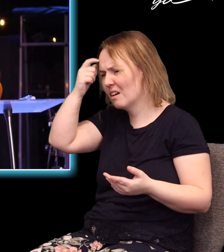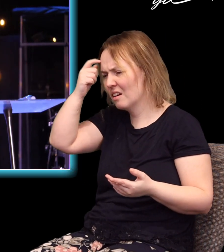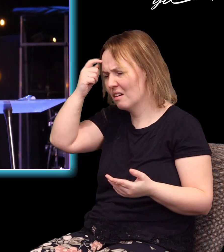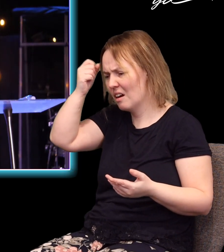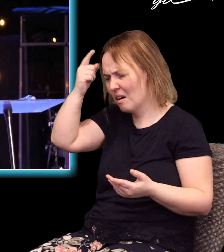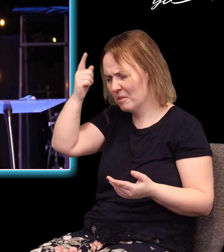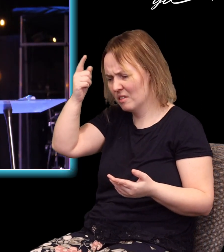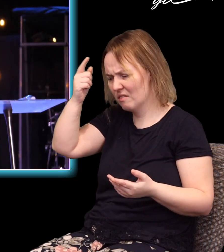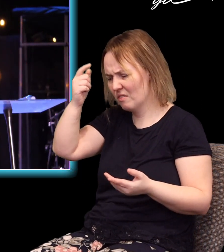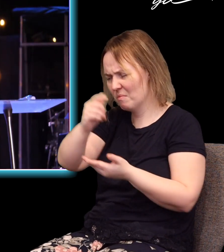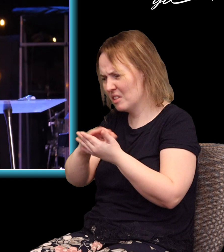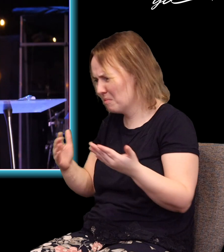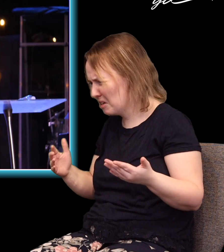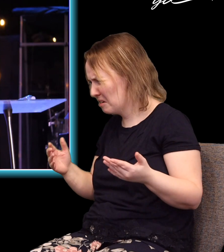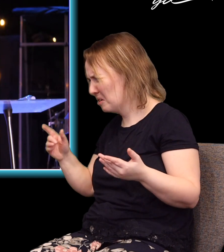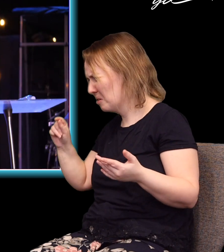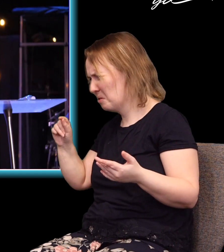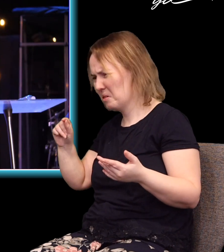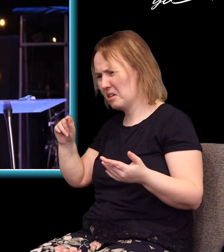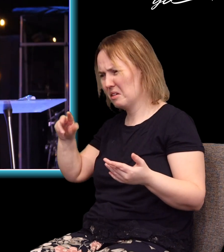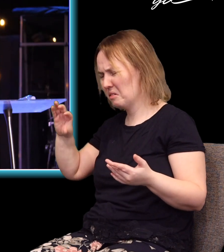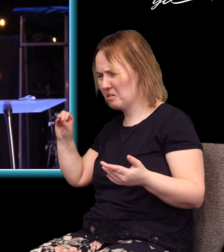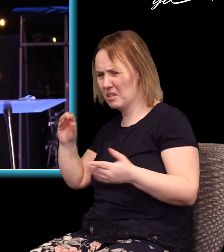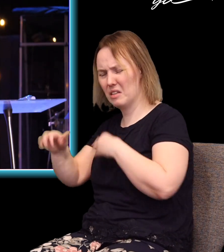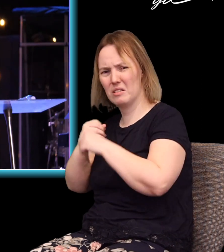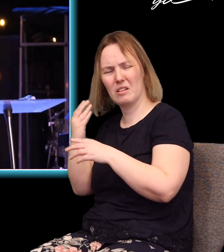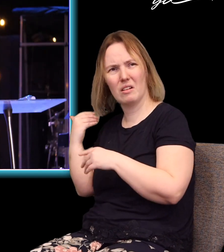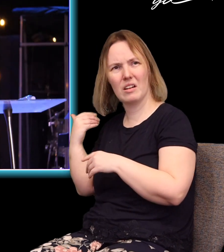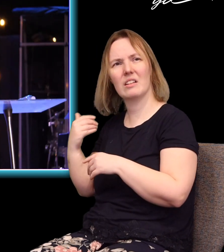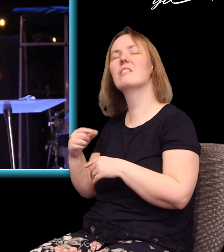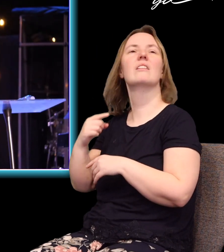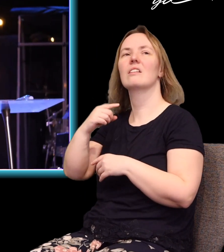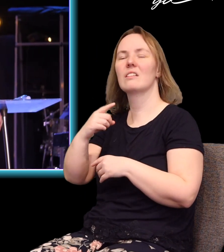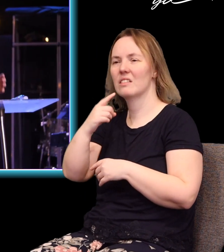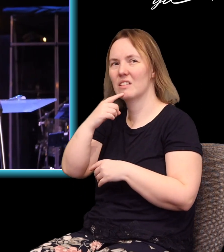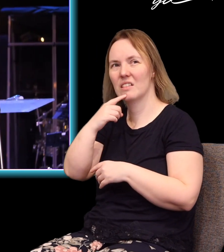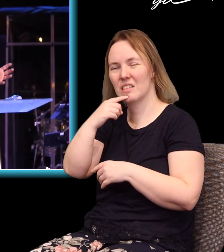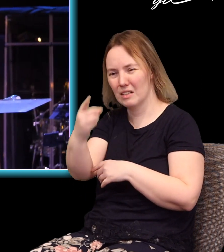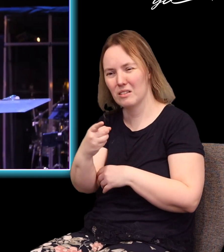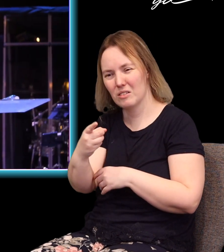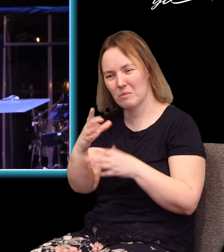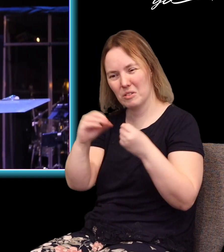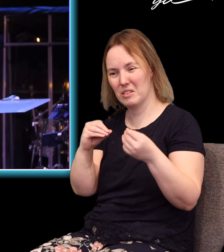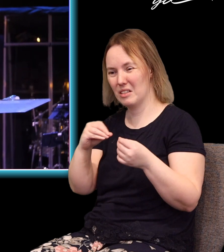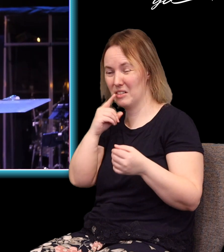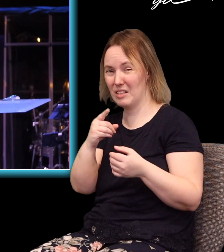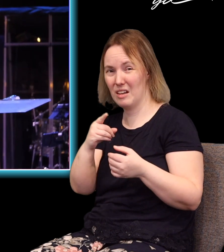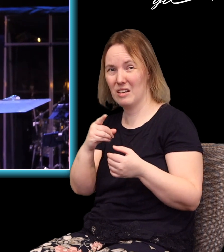from something 20 years ago, something 30 years ago. I could tell you some stories, and you would say, Pastor Paul, you're an